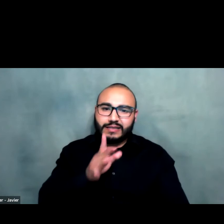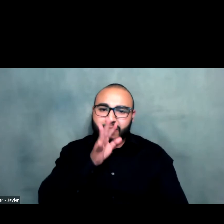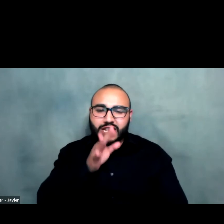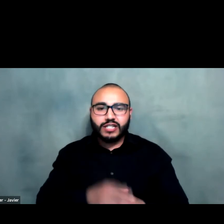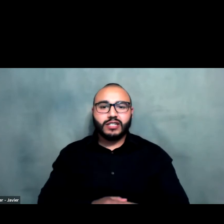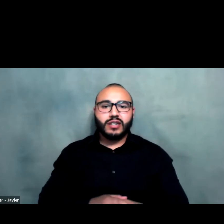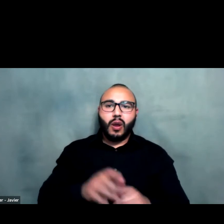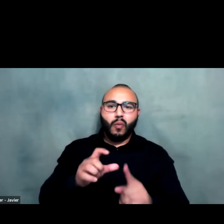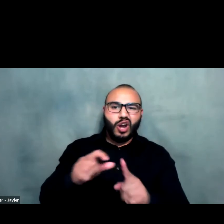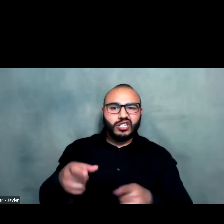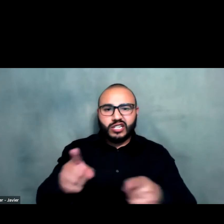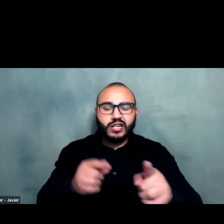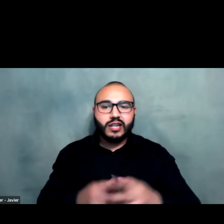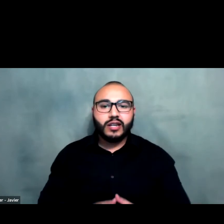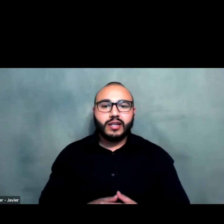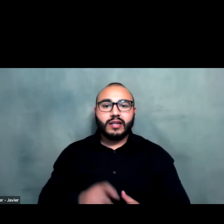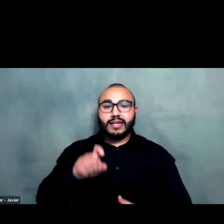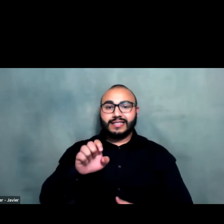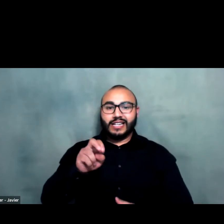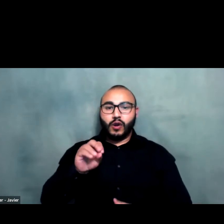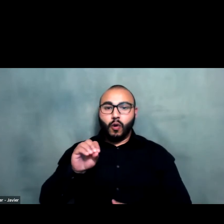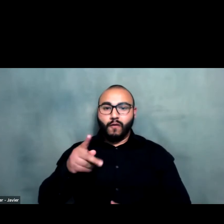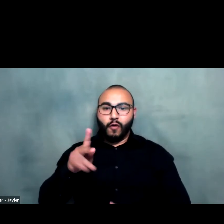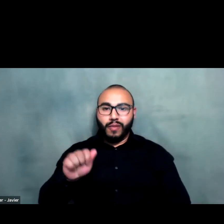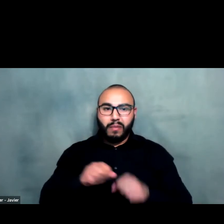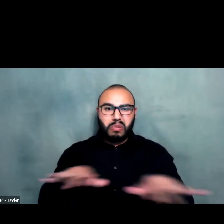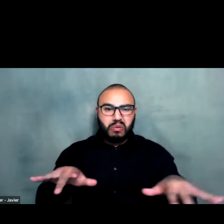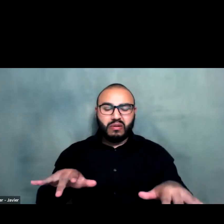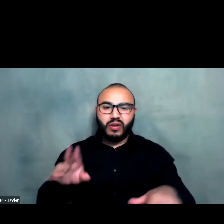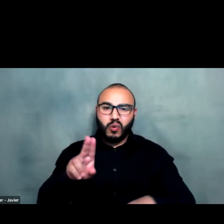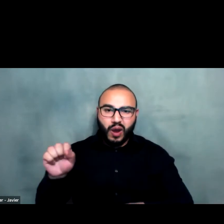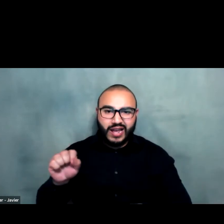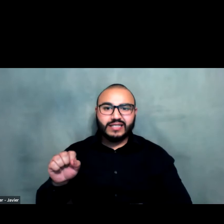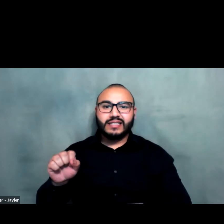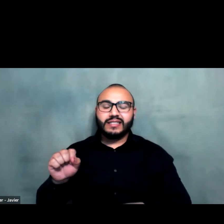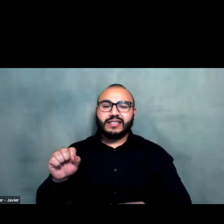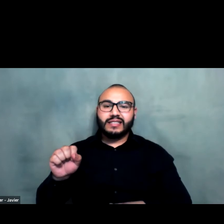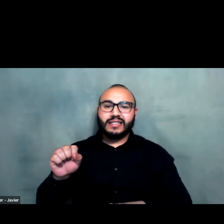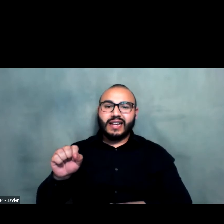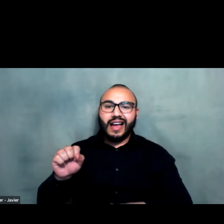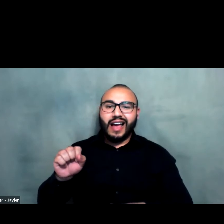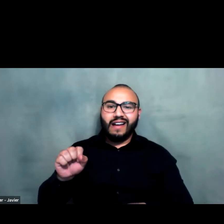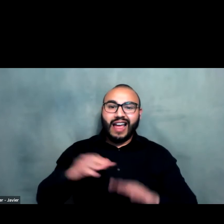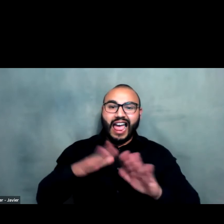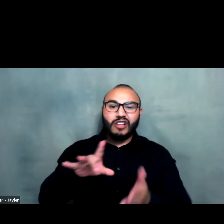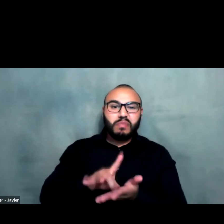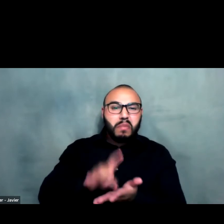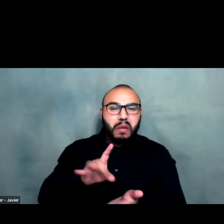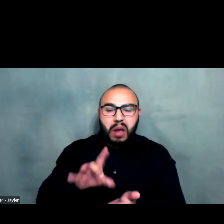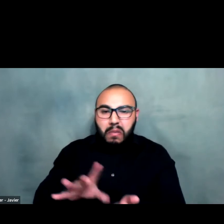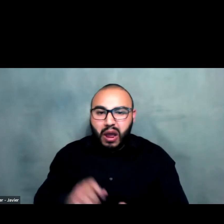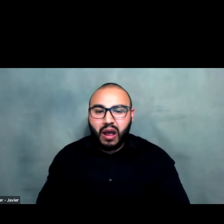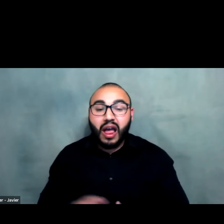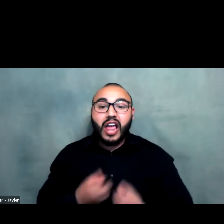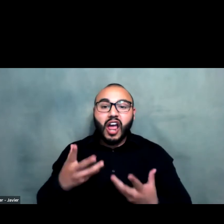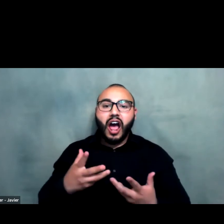in this country facing mass unemployment and evictions. This environment has created a dangerous bubble of desperate and